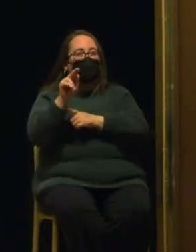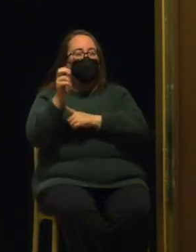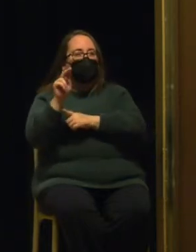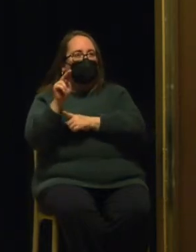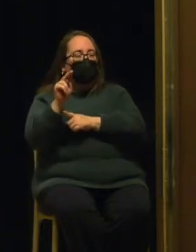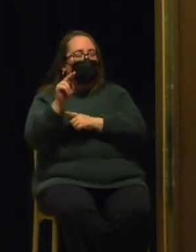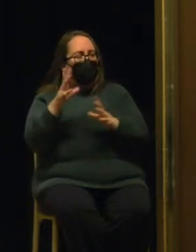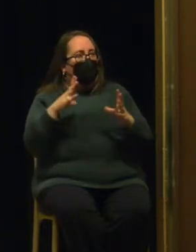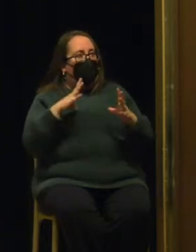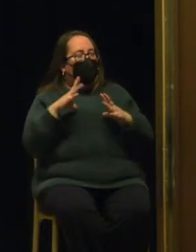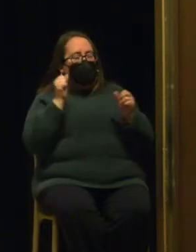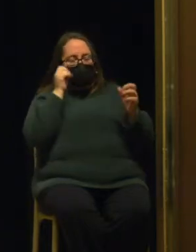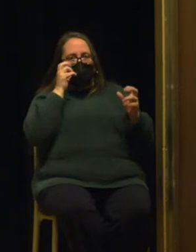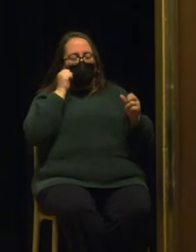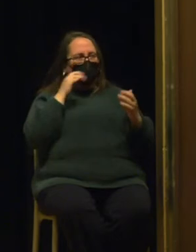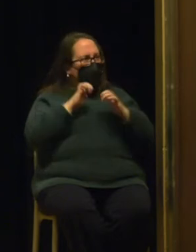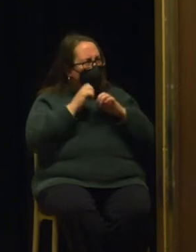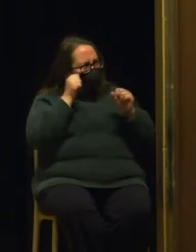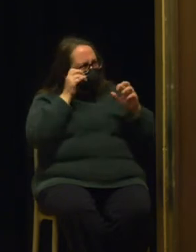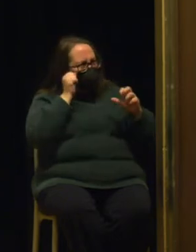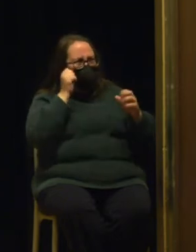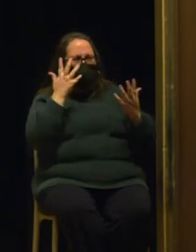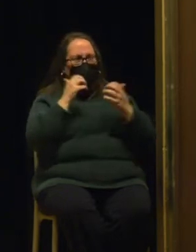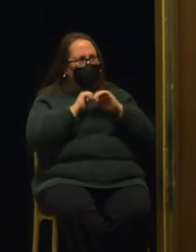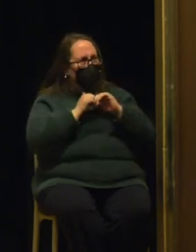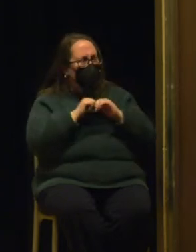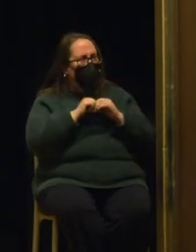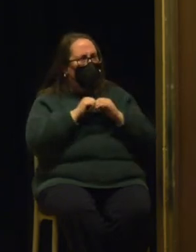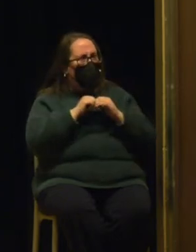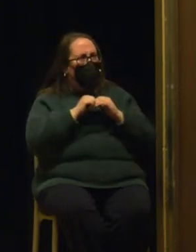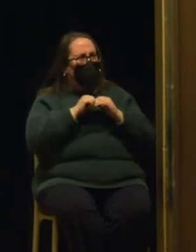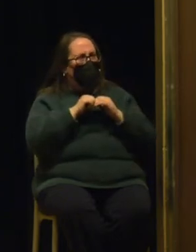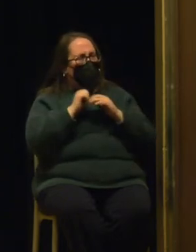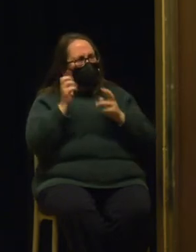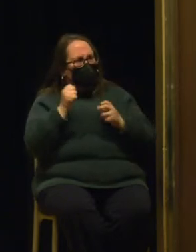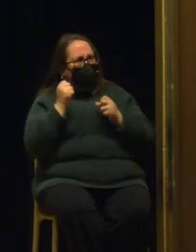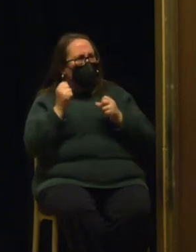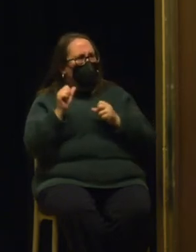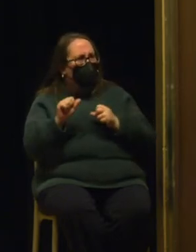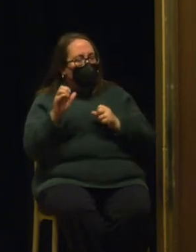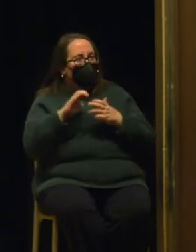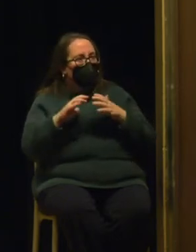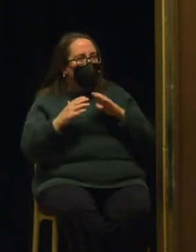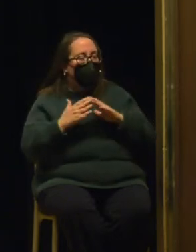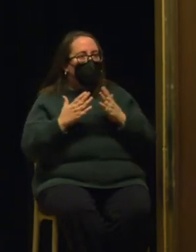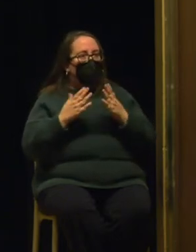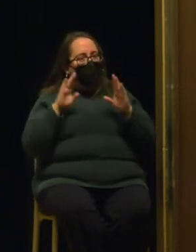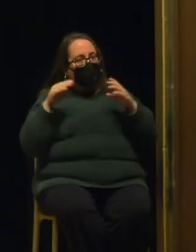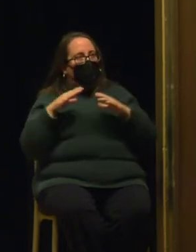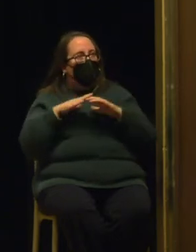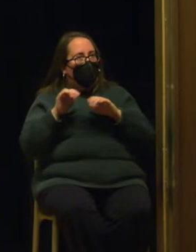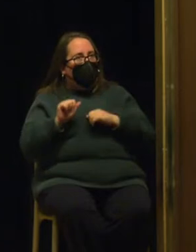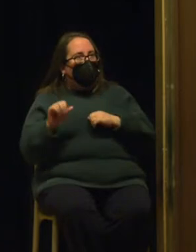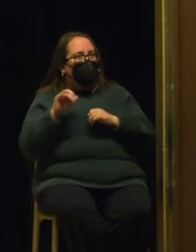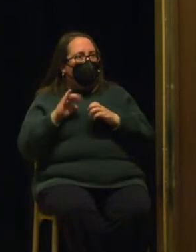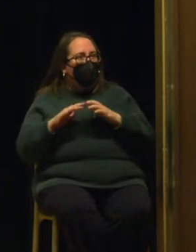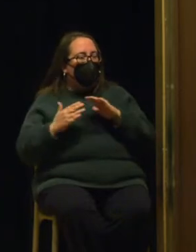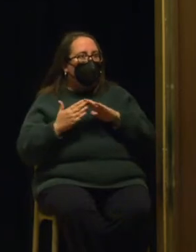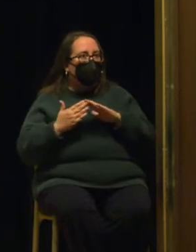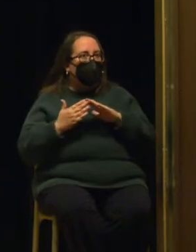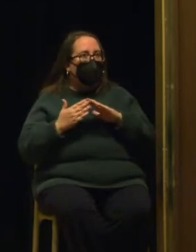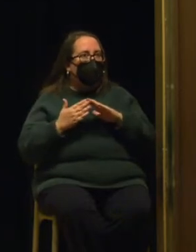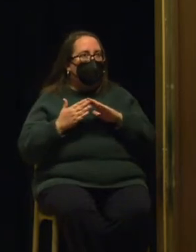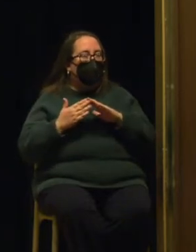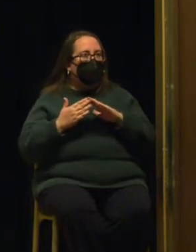Hollywood surprised. How can you still be surprised? Right. You know, there hasn't been a movie focused on Asians, you know, since